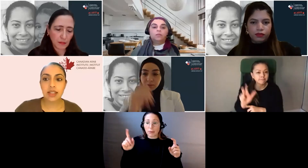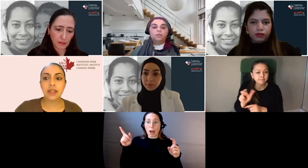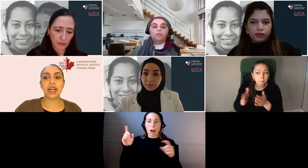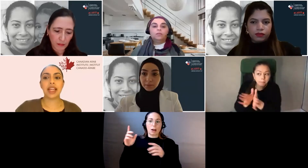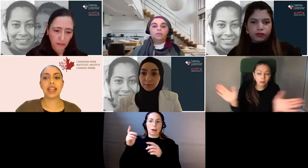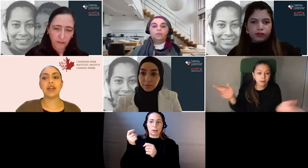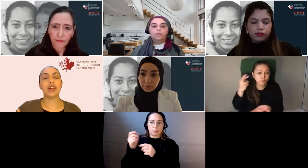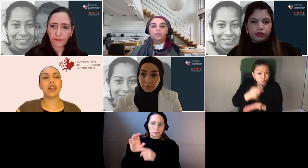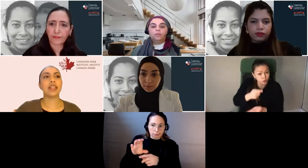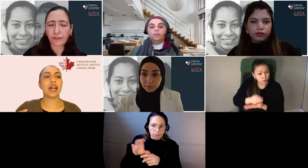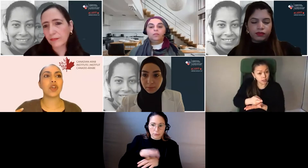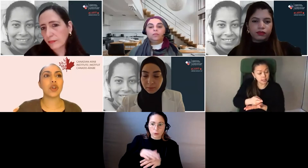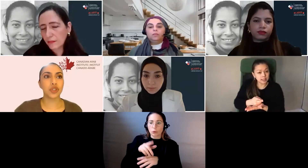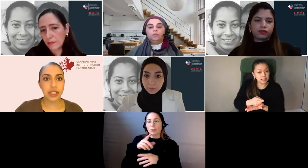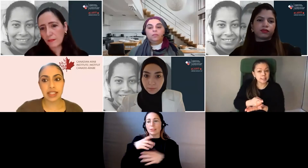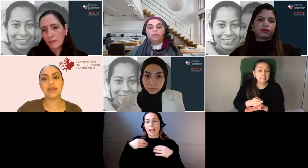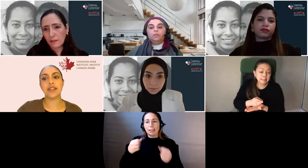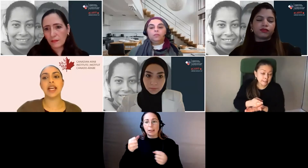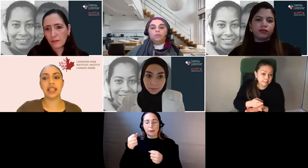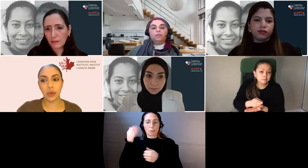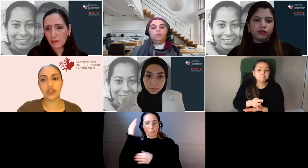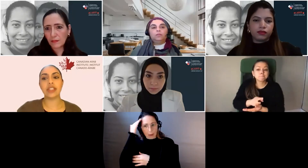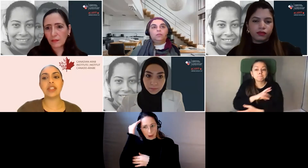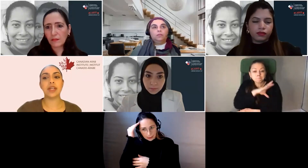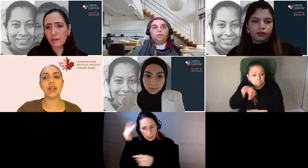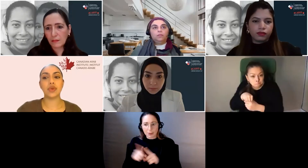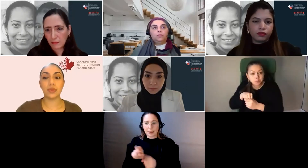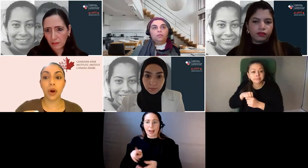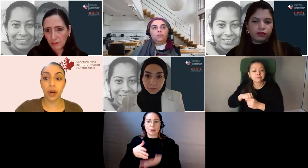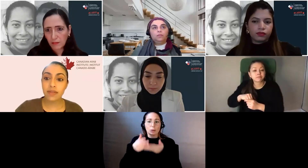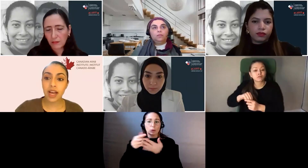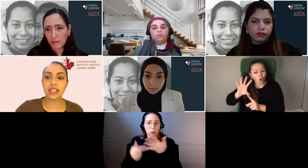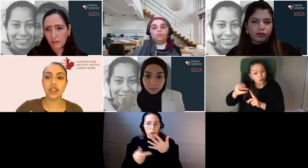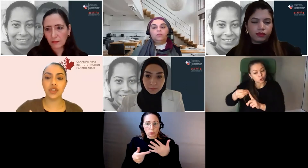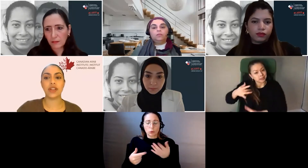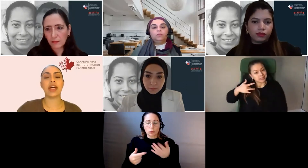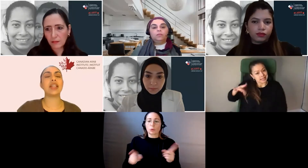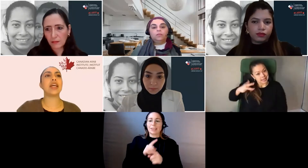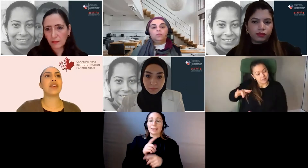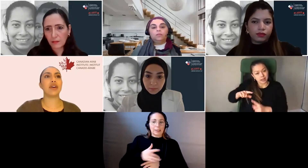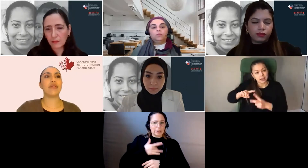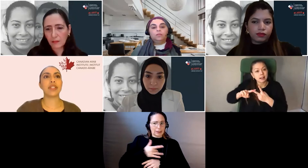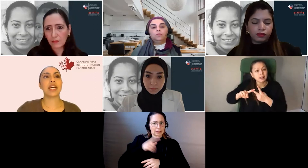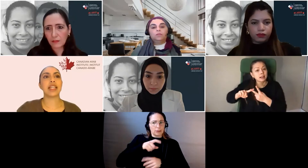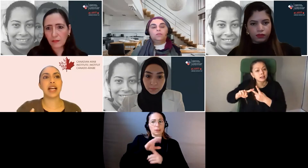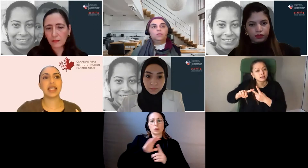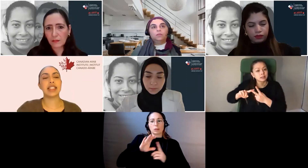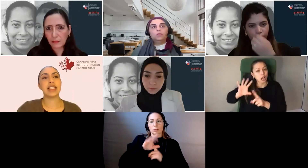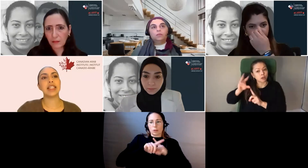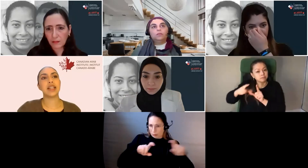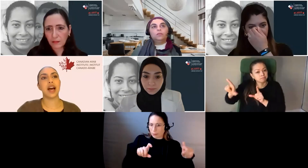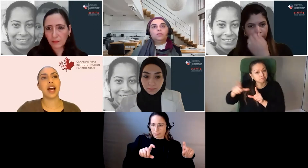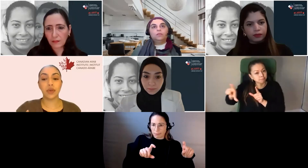resources, I think cultural sensitivity and language needs to be a huge part of that to ensure that folks can